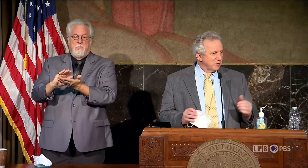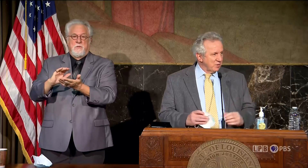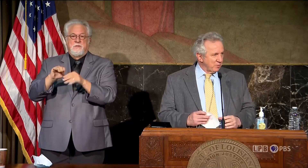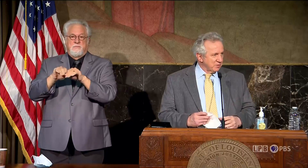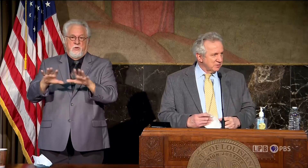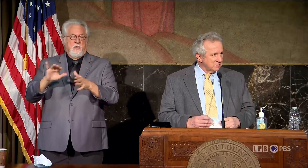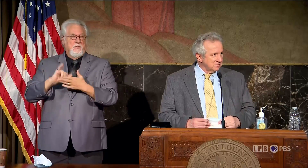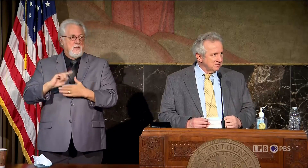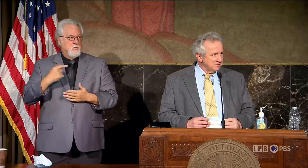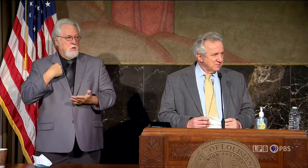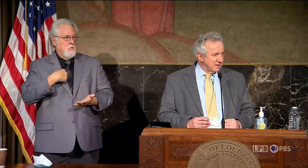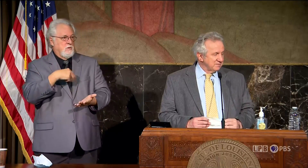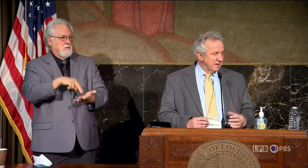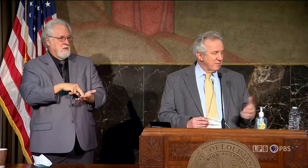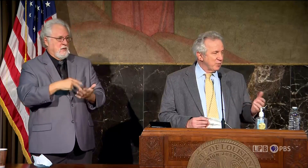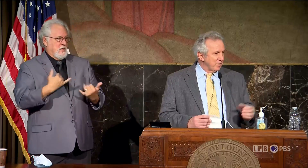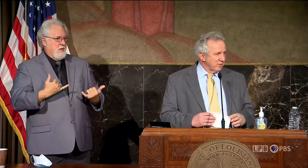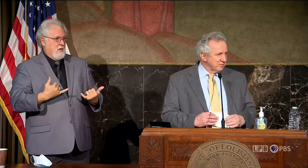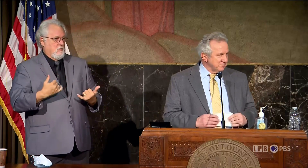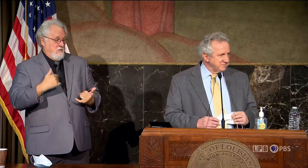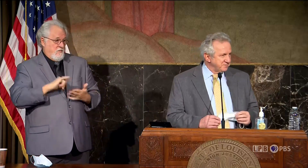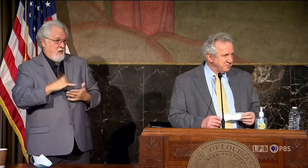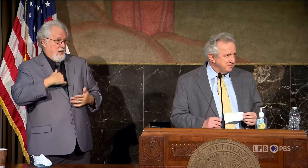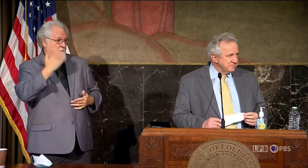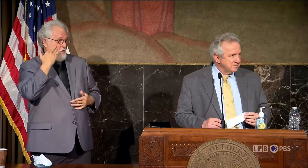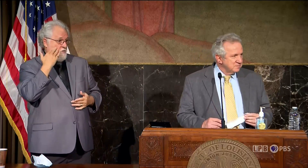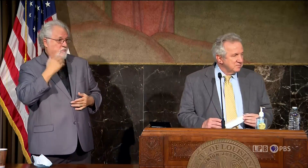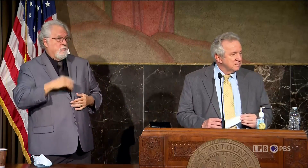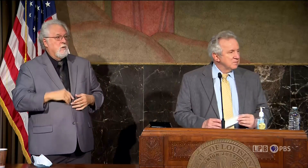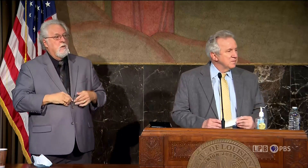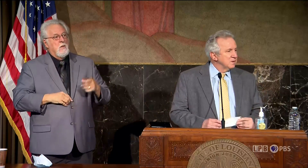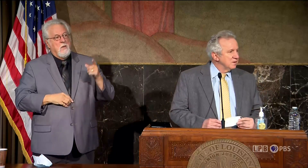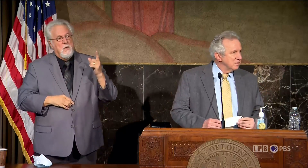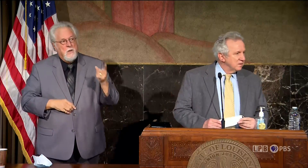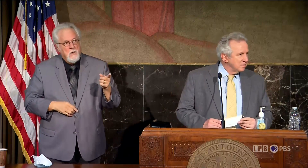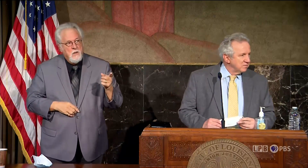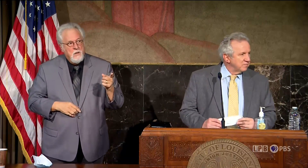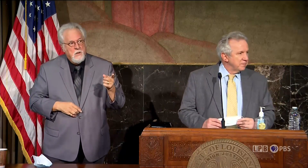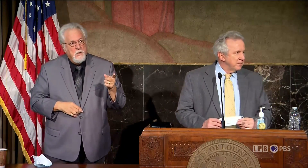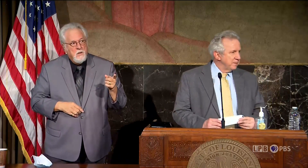that's where we are with it, that I'm aware of.